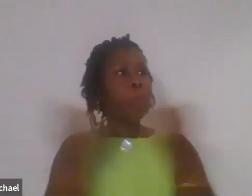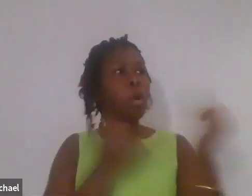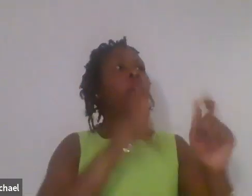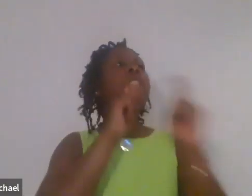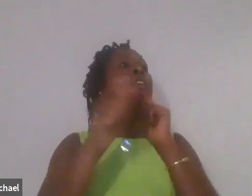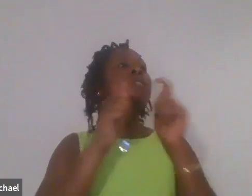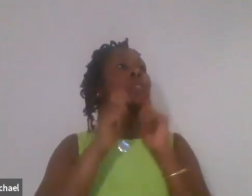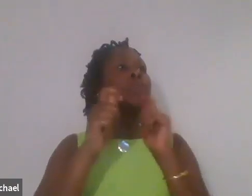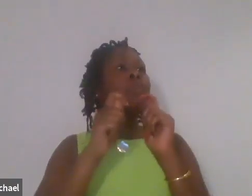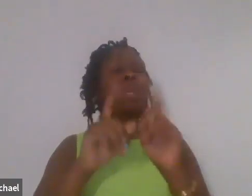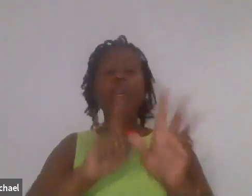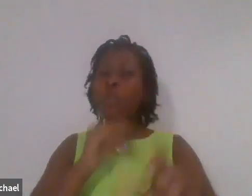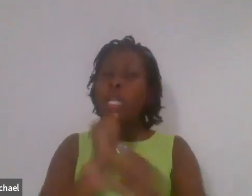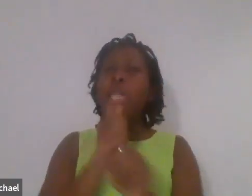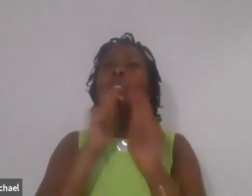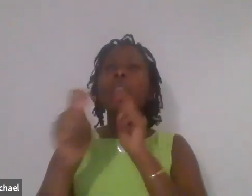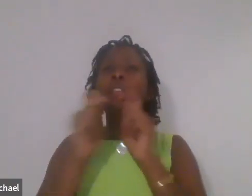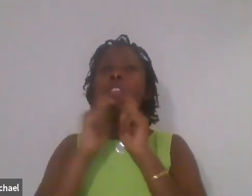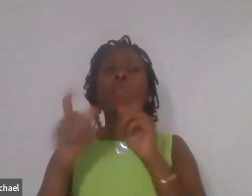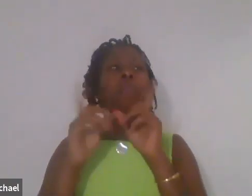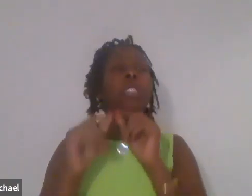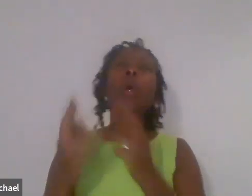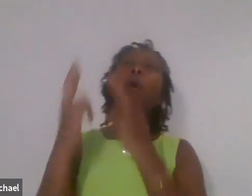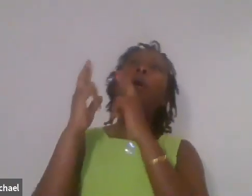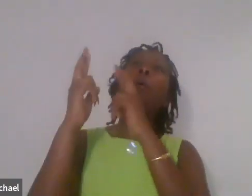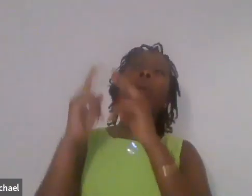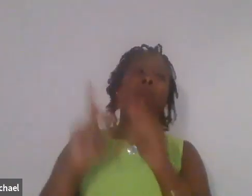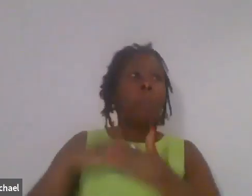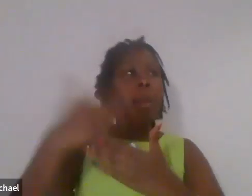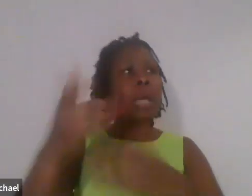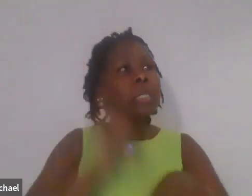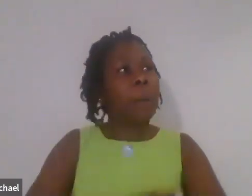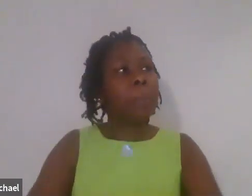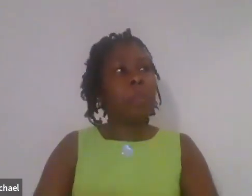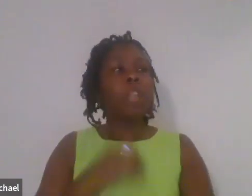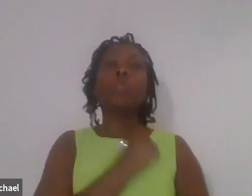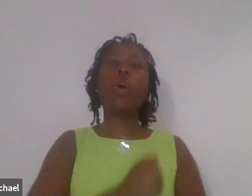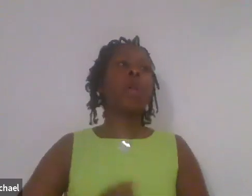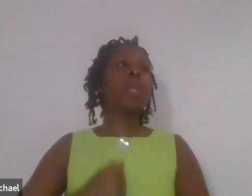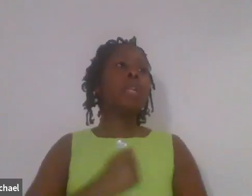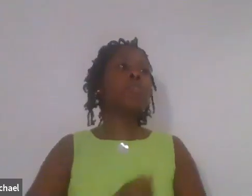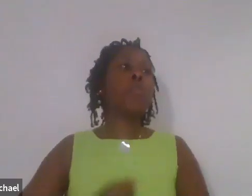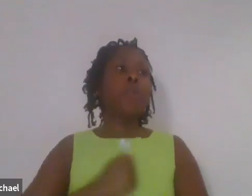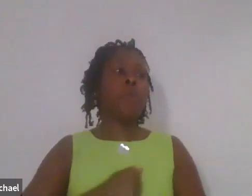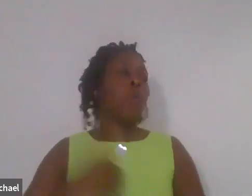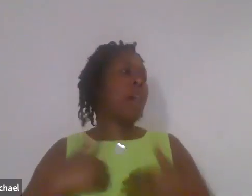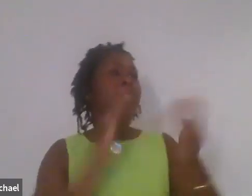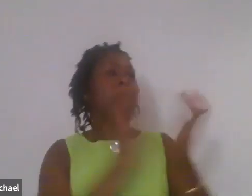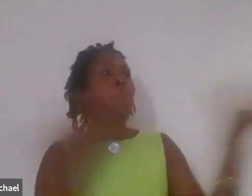Sometimes I get negative response. Sometimes you go for interview. After interview, you hope that you'll get positive, but